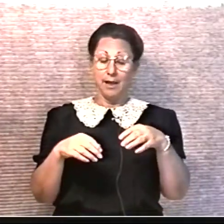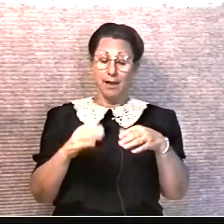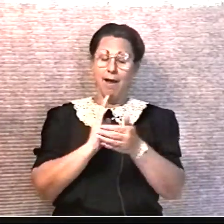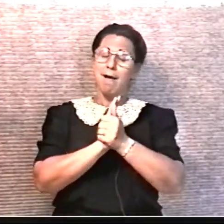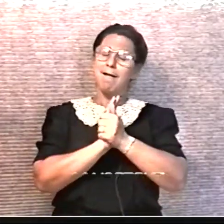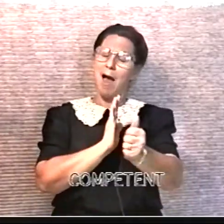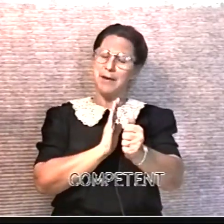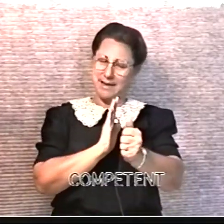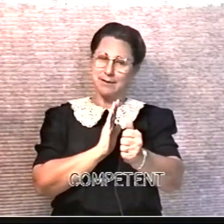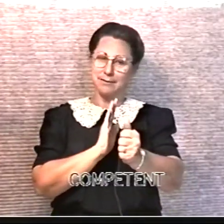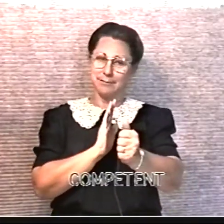competent.